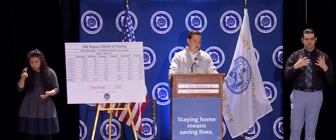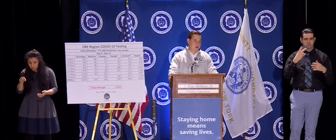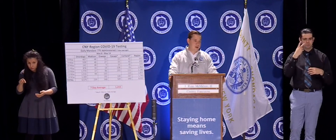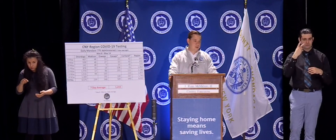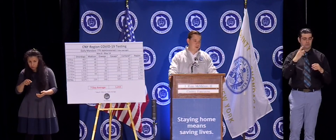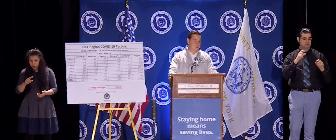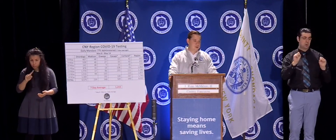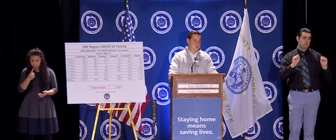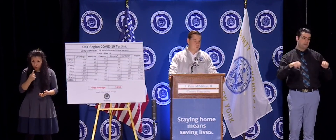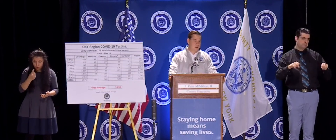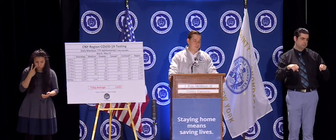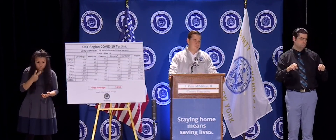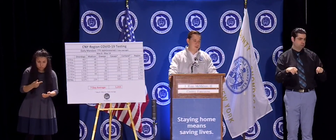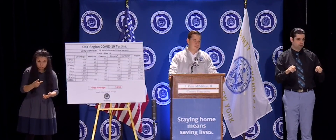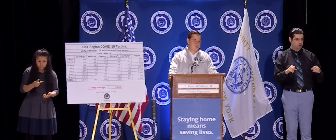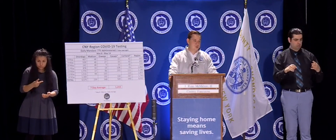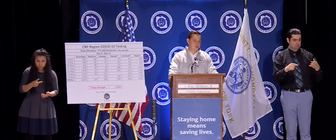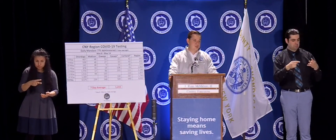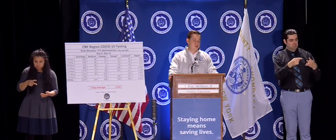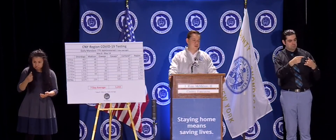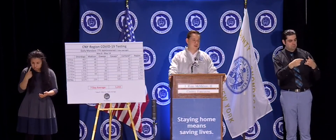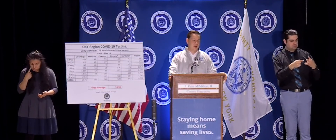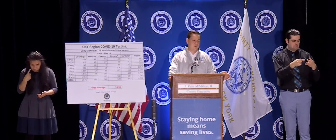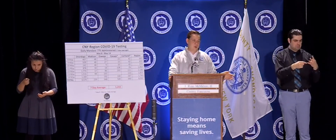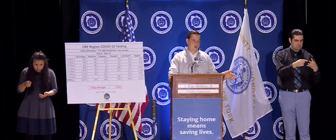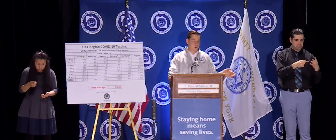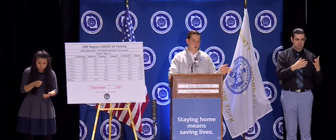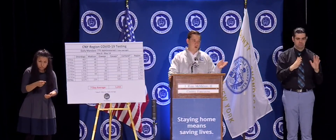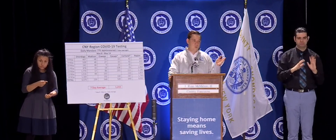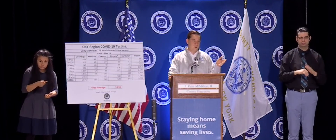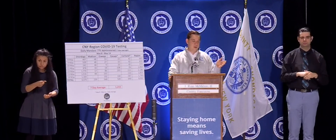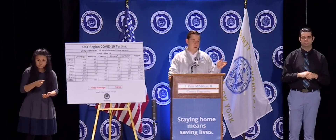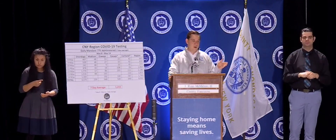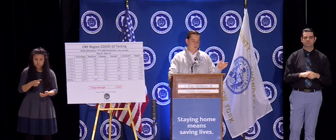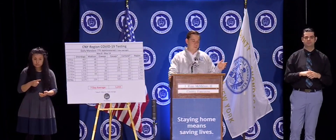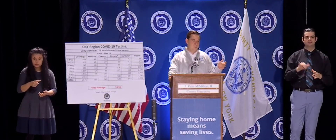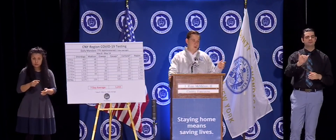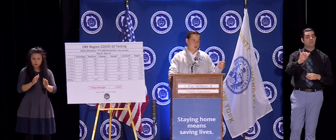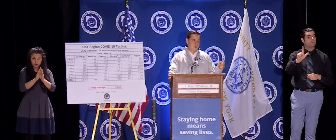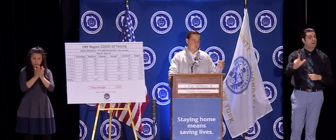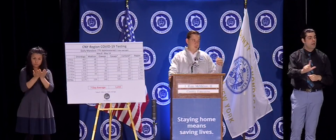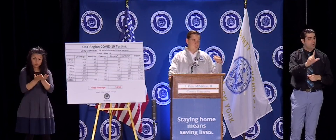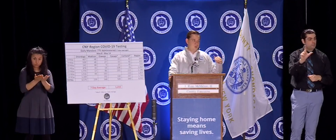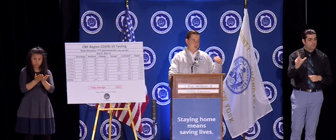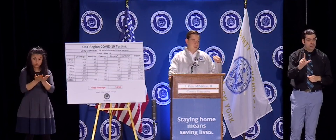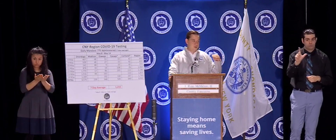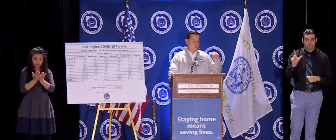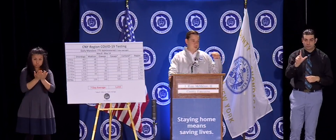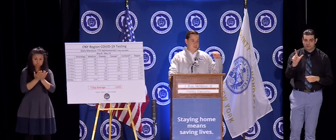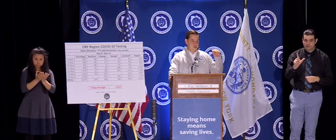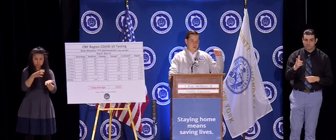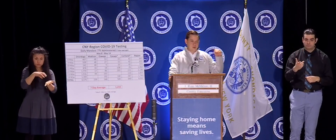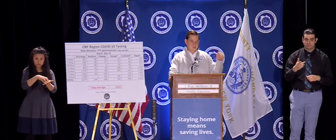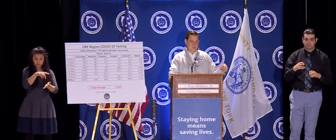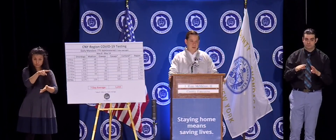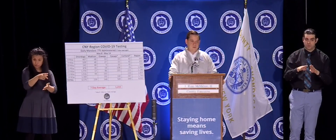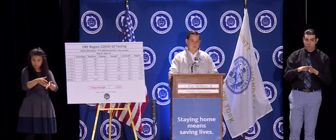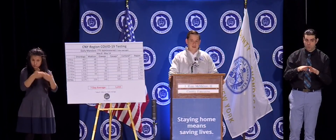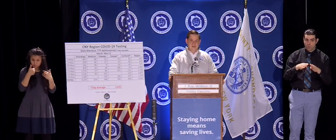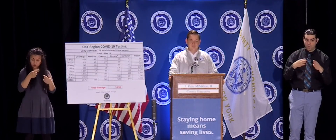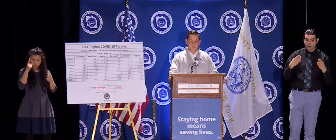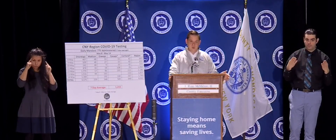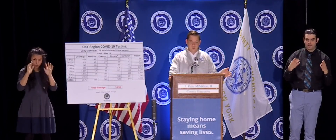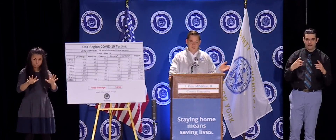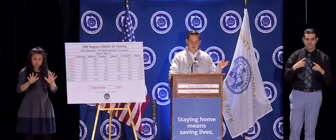potentially that may be a situation just like libraries where we're opening them up, but we're doing it strategically and